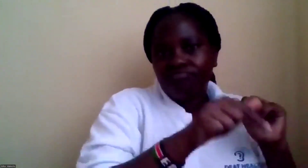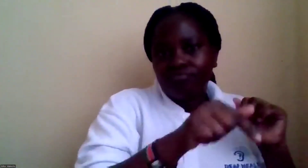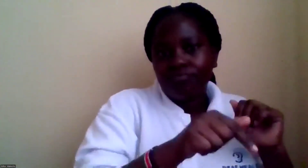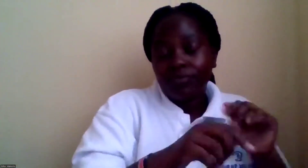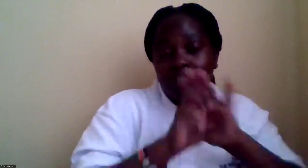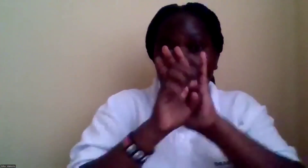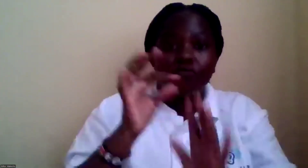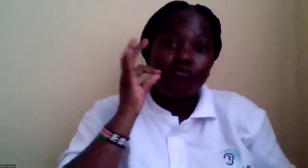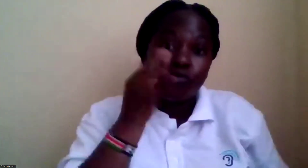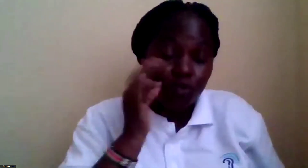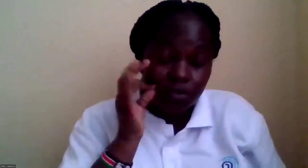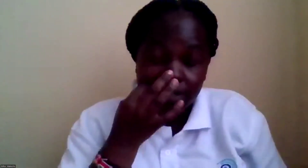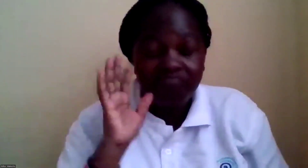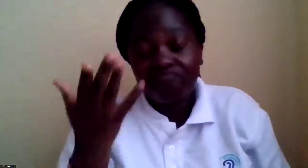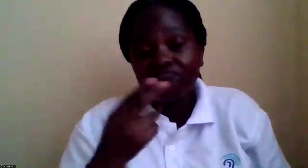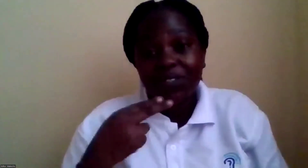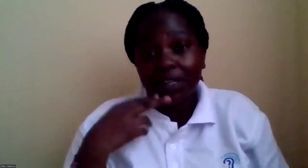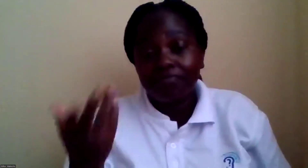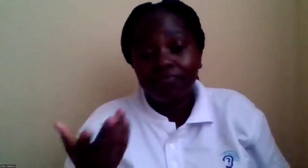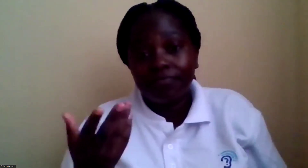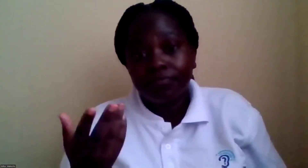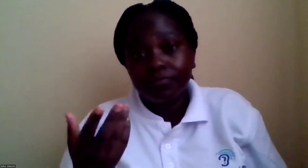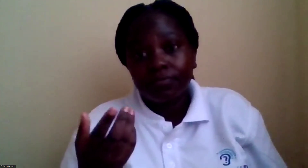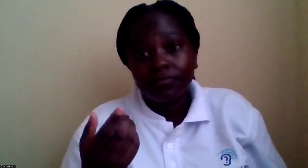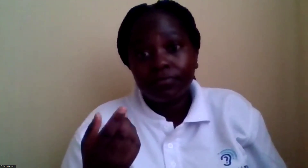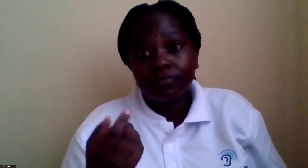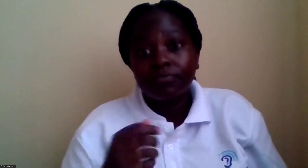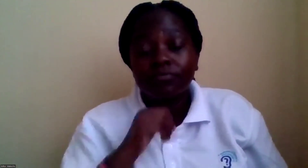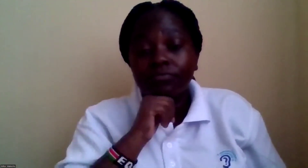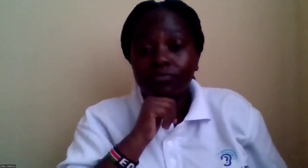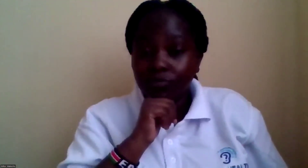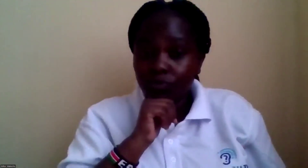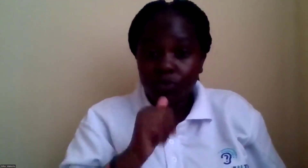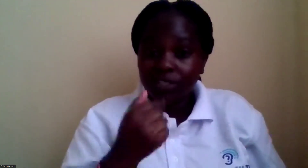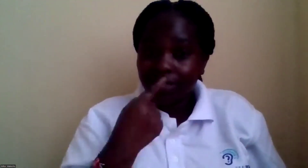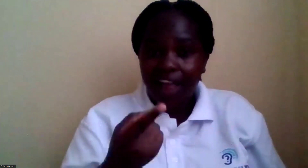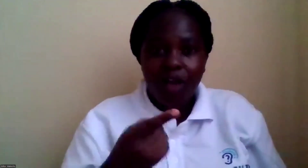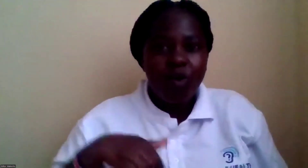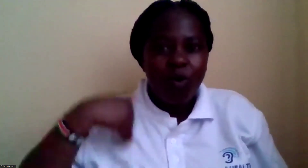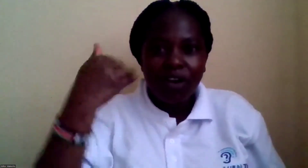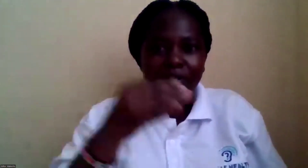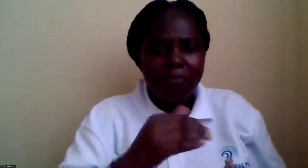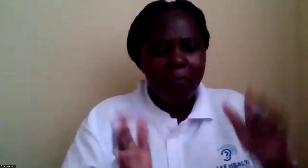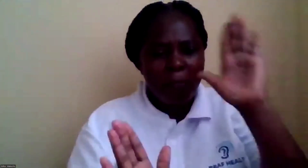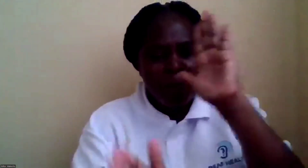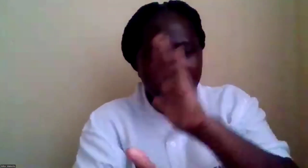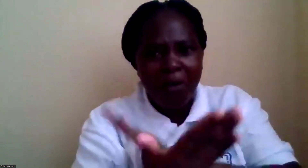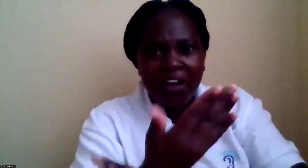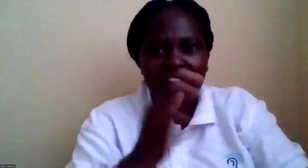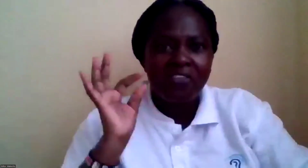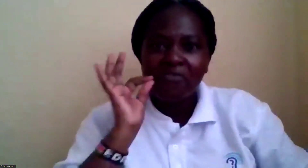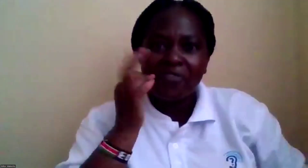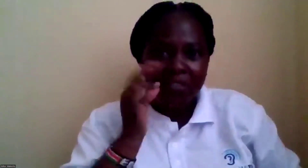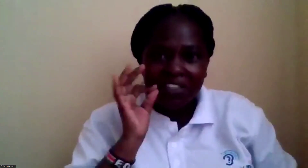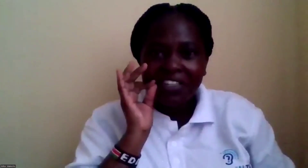etc., we also, do not recommend that you're just taking fruits morning till evening, every day for